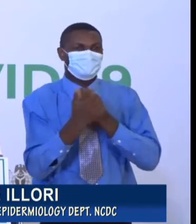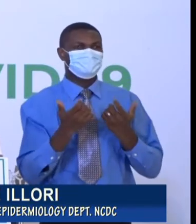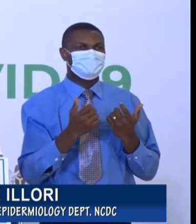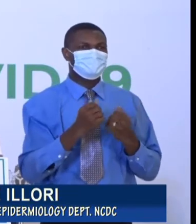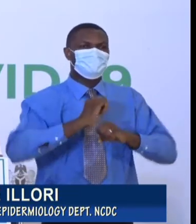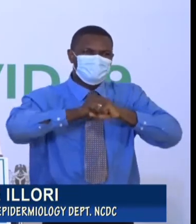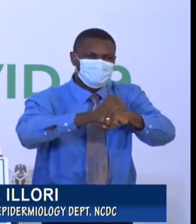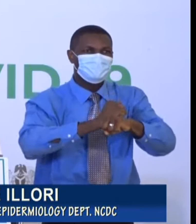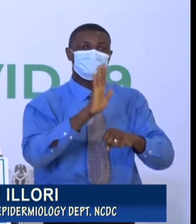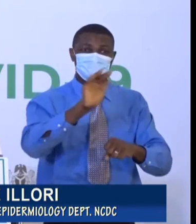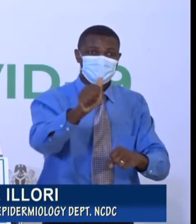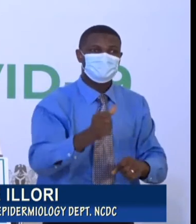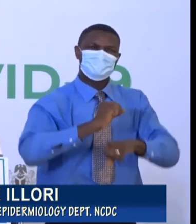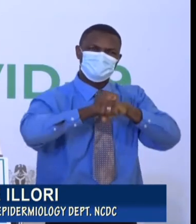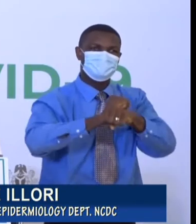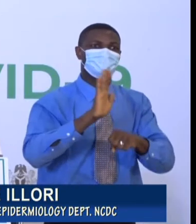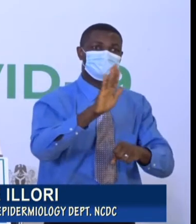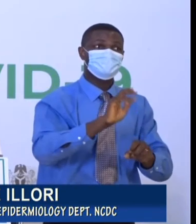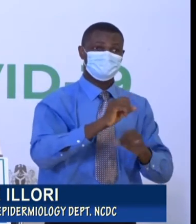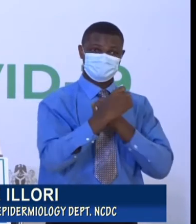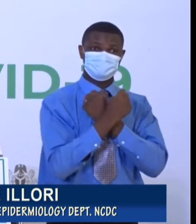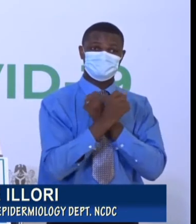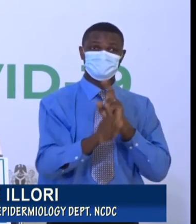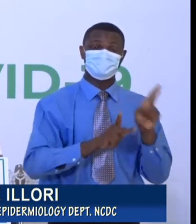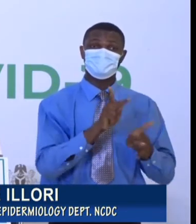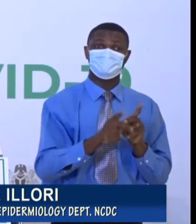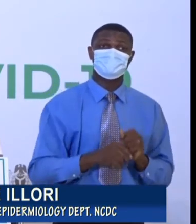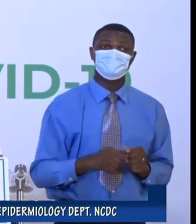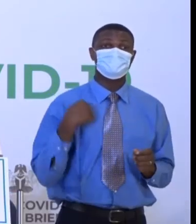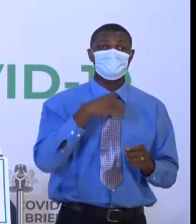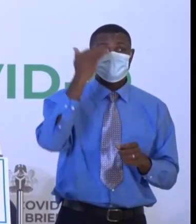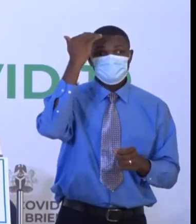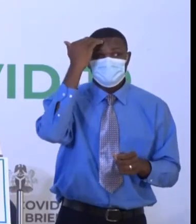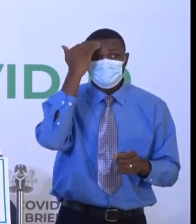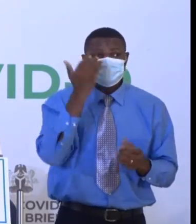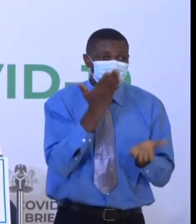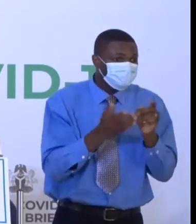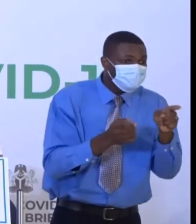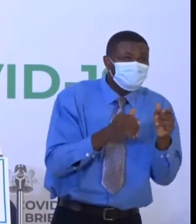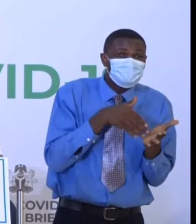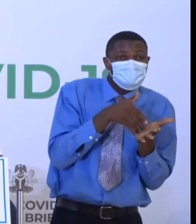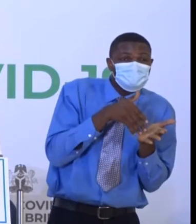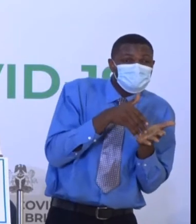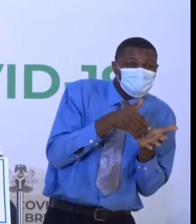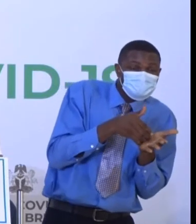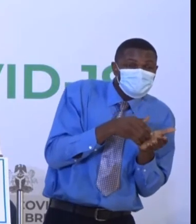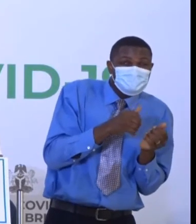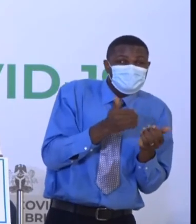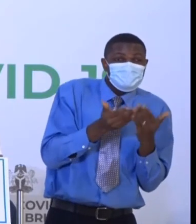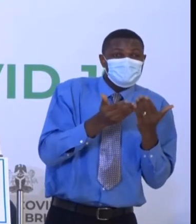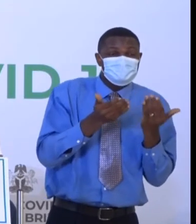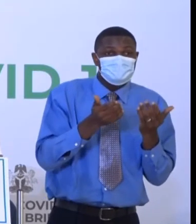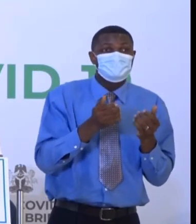protect our loved ones. We all know someone who is vulnerable, and it is beyond, and